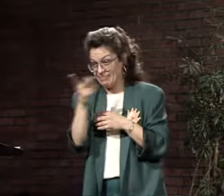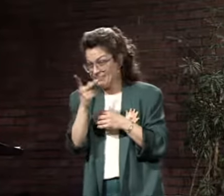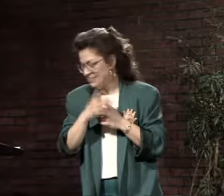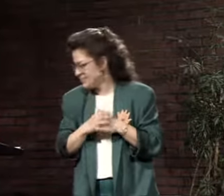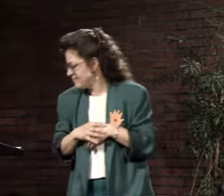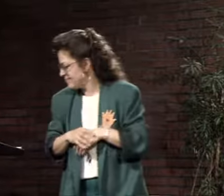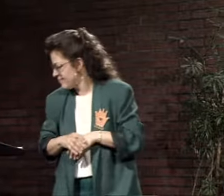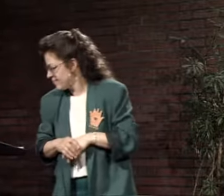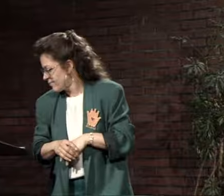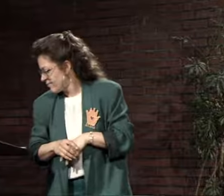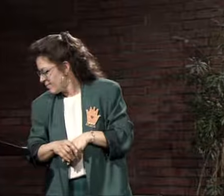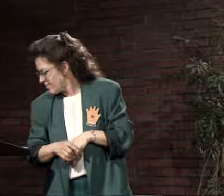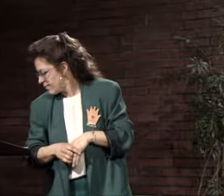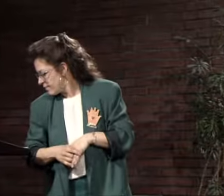right. Okay? Awesome.